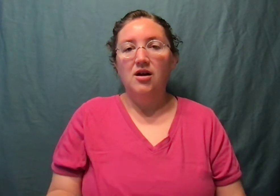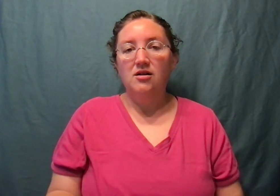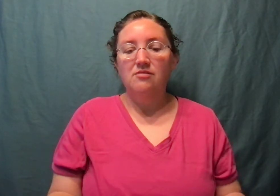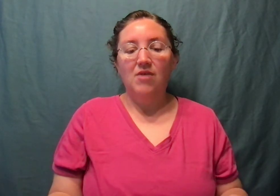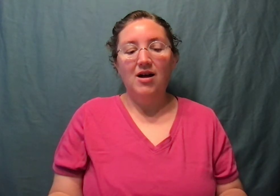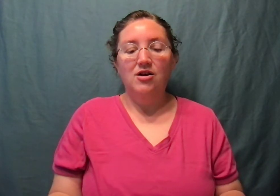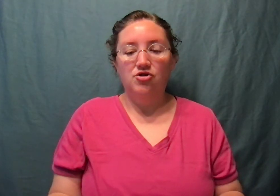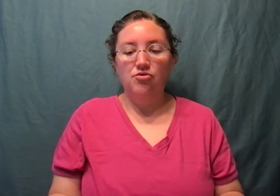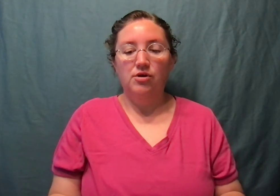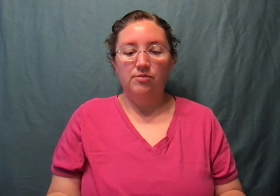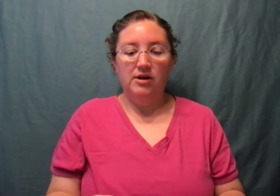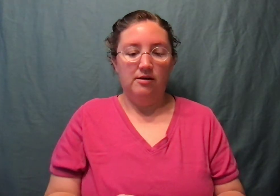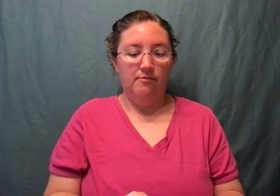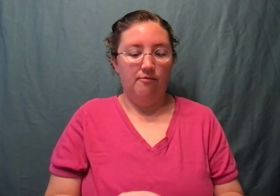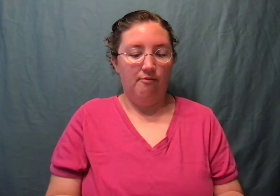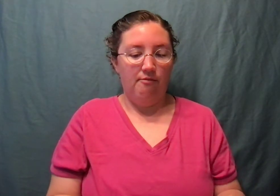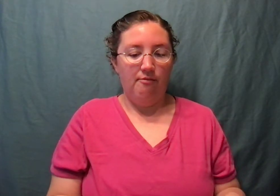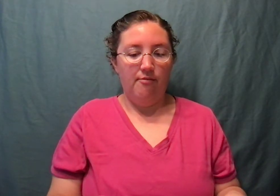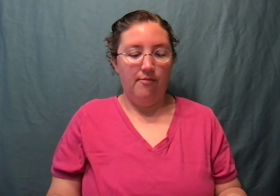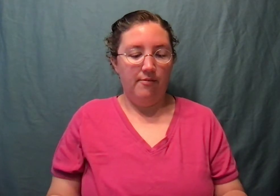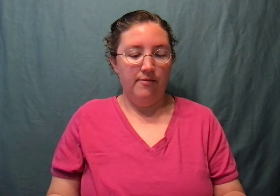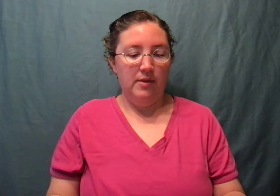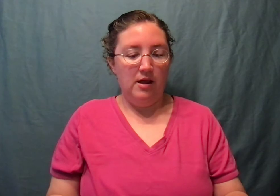yes, I enjoy reading.